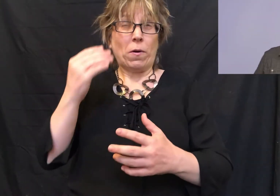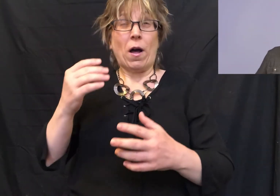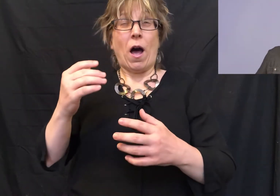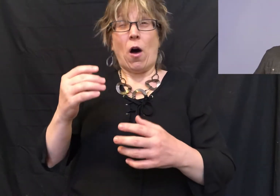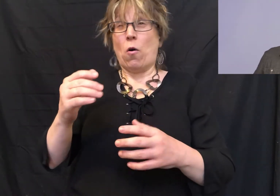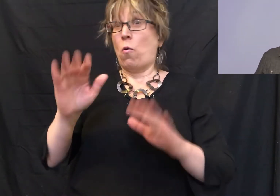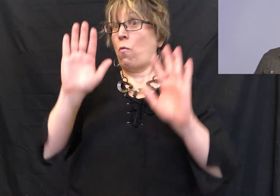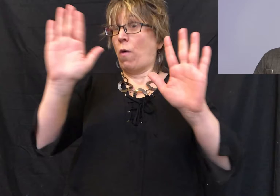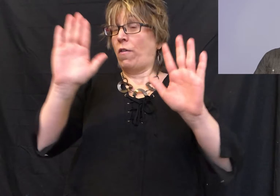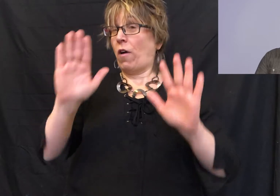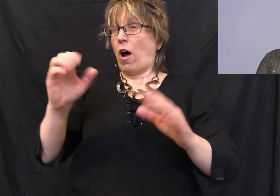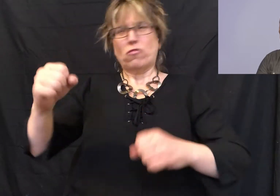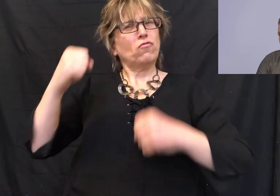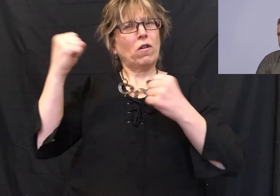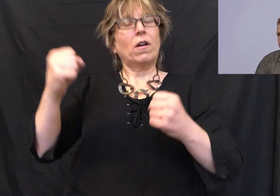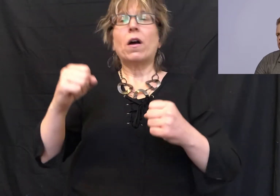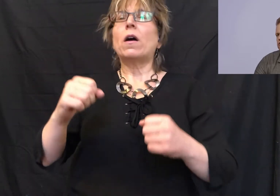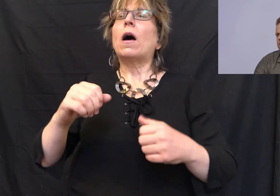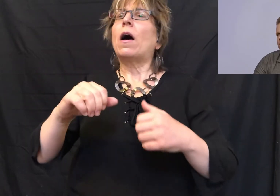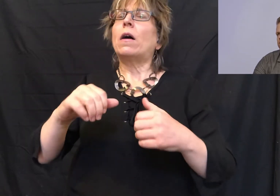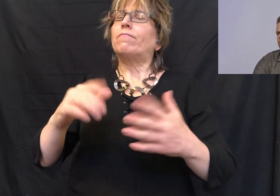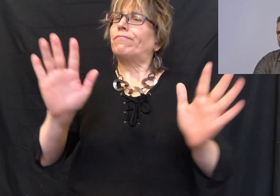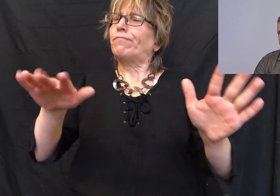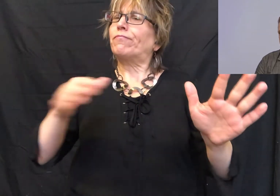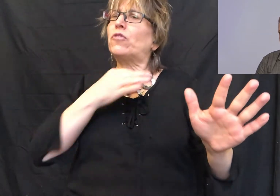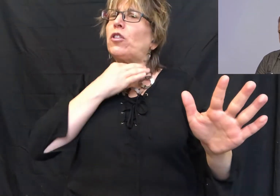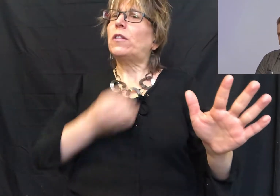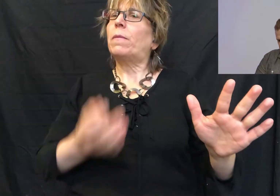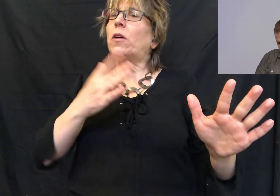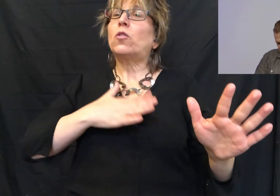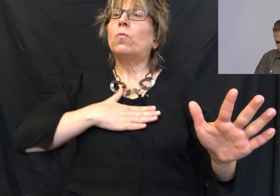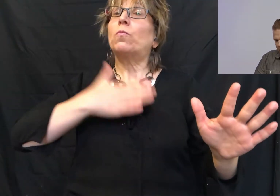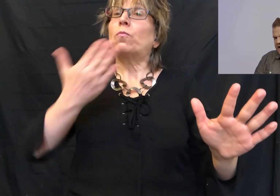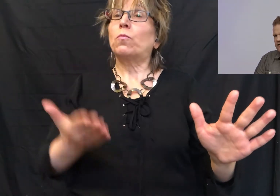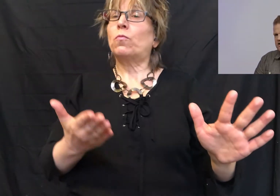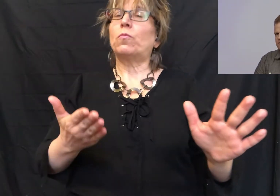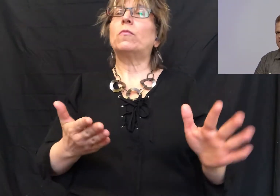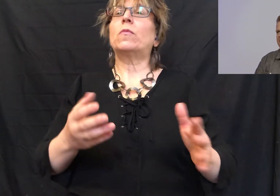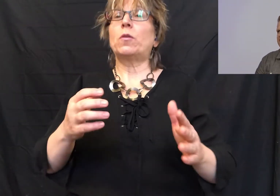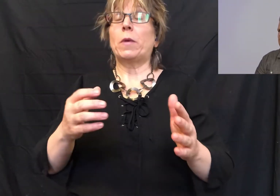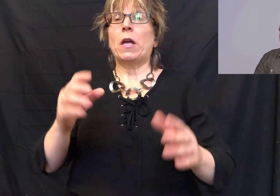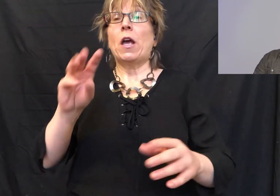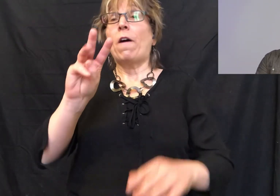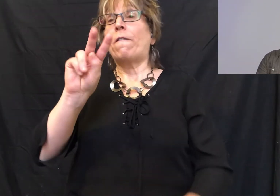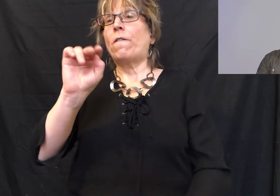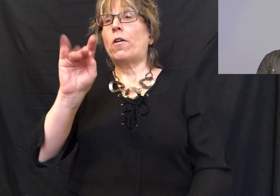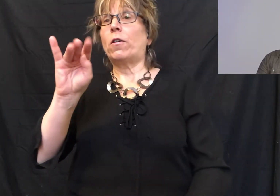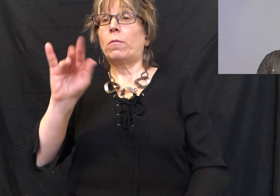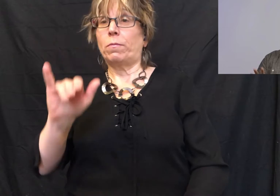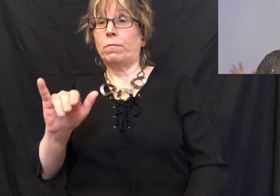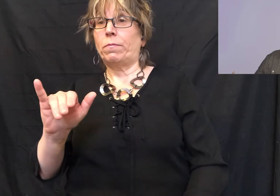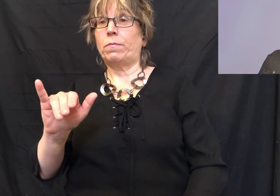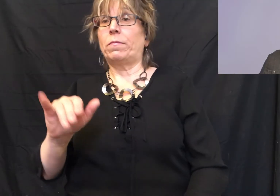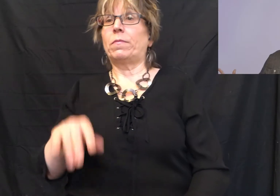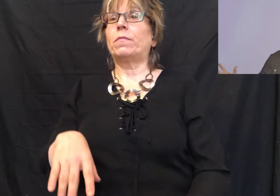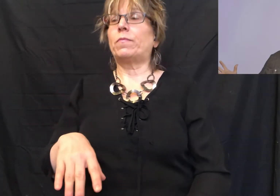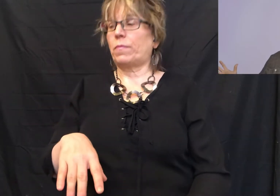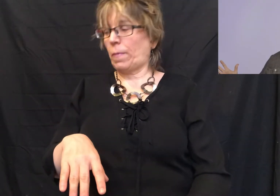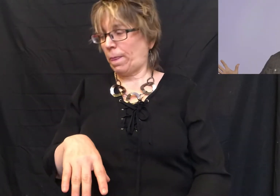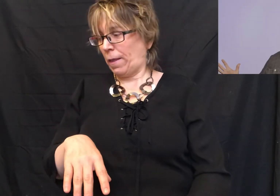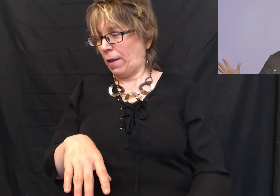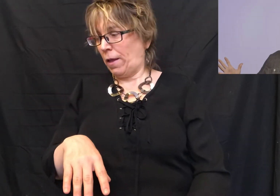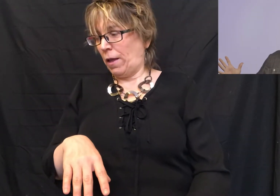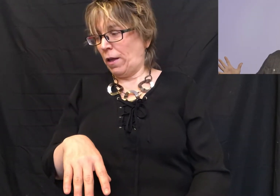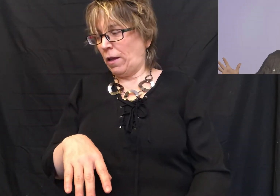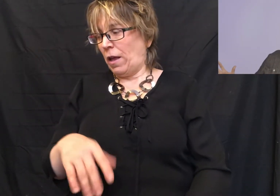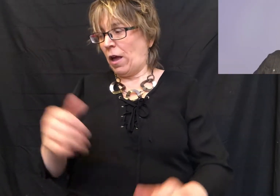guys? How strong you are? How willing are you to be vulnerable about those things way down deep inside that you don't want to talk about, but you're not going to